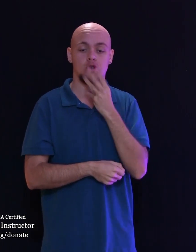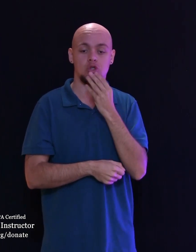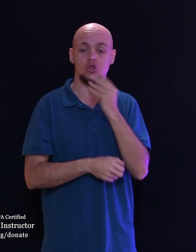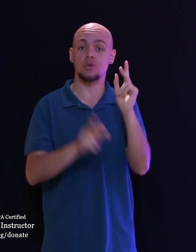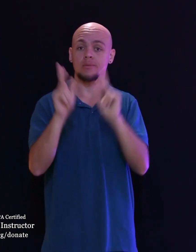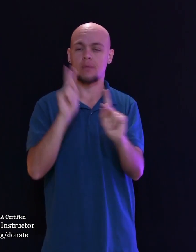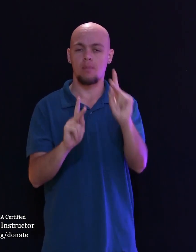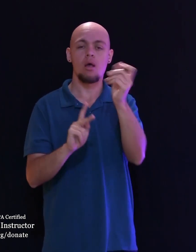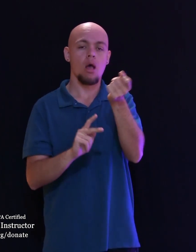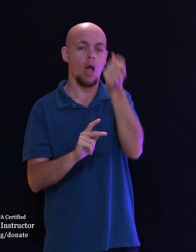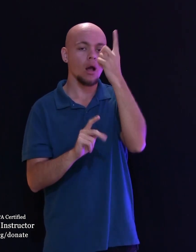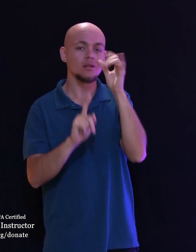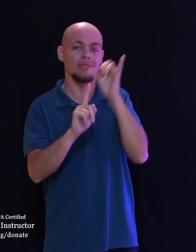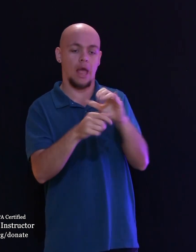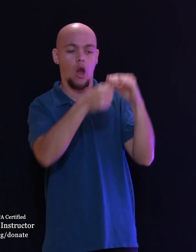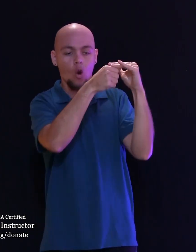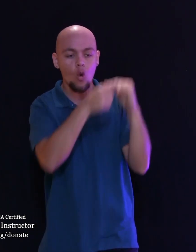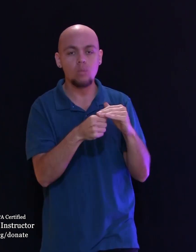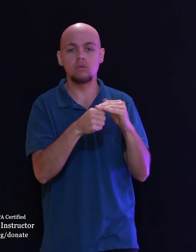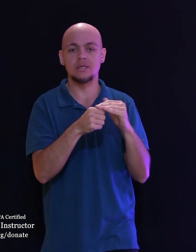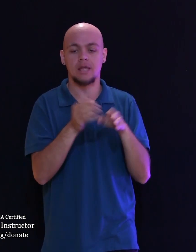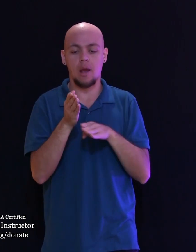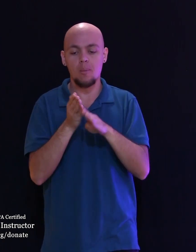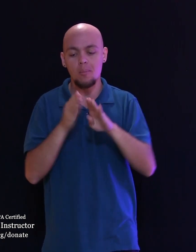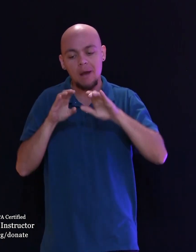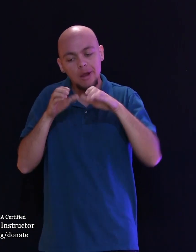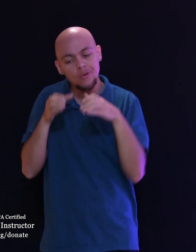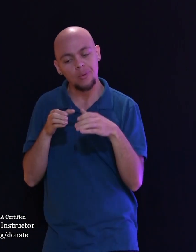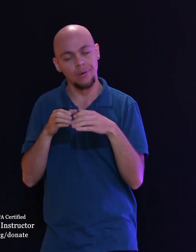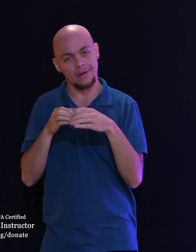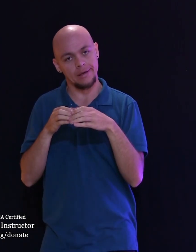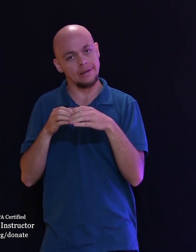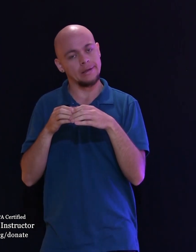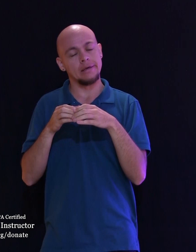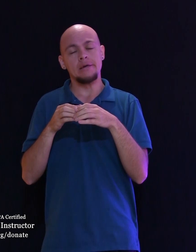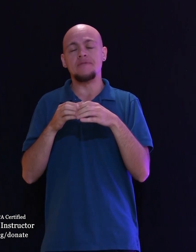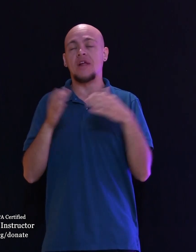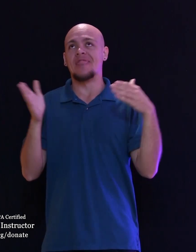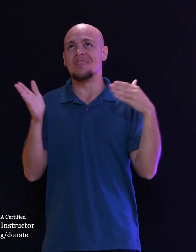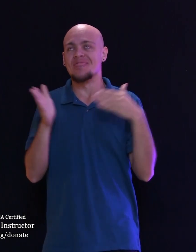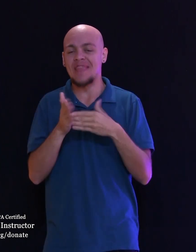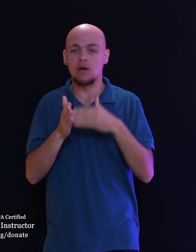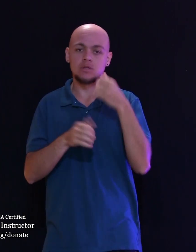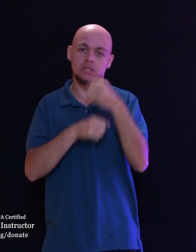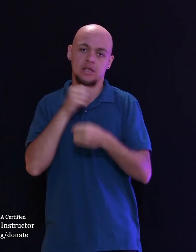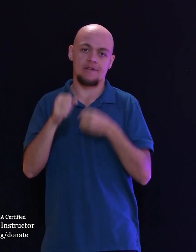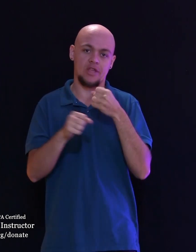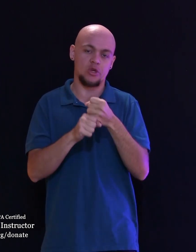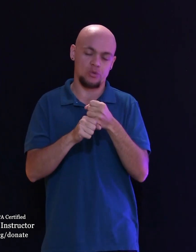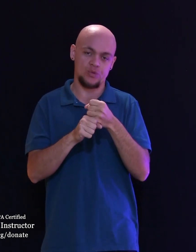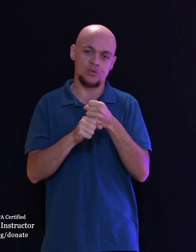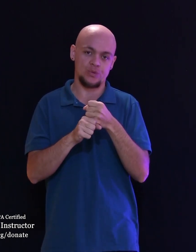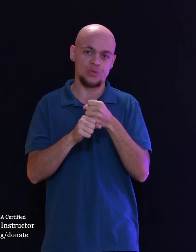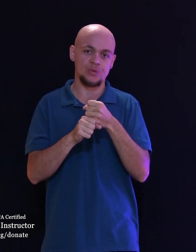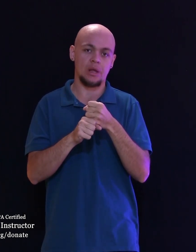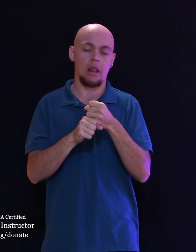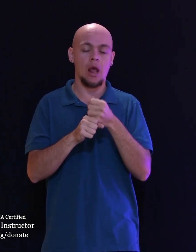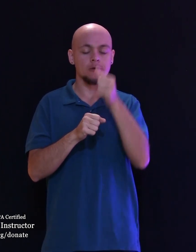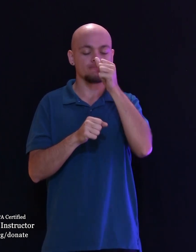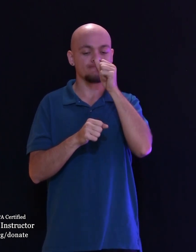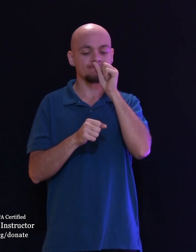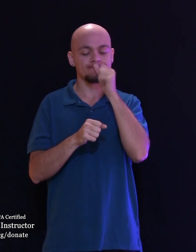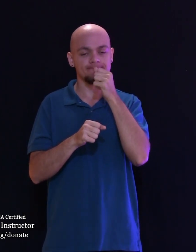the children of Israel, have been an oppressed minority for millennia. They have gone through